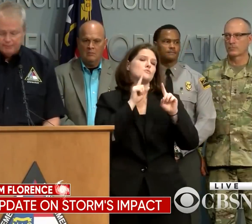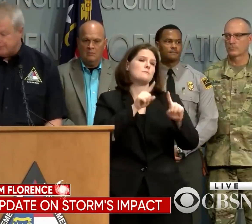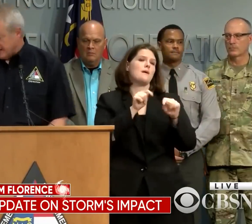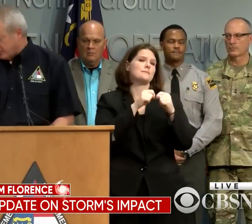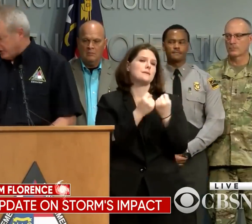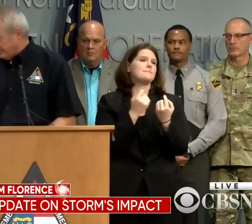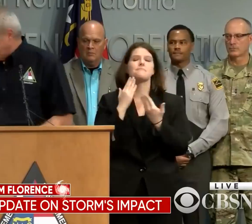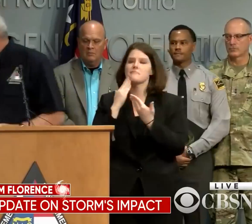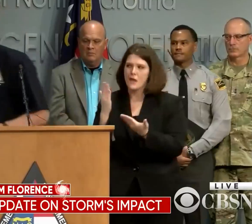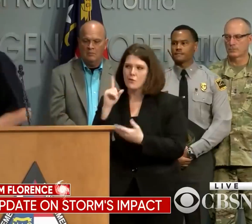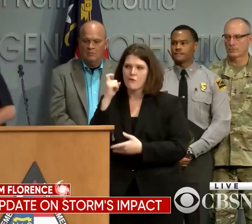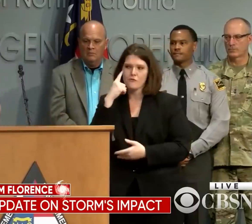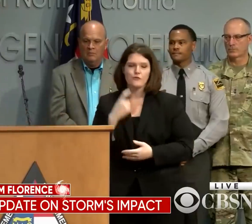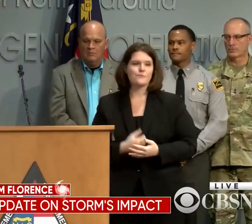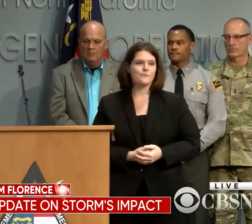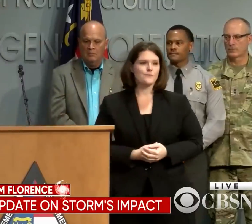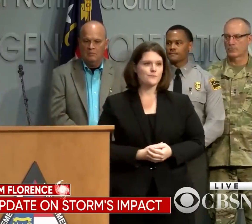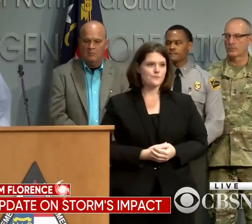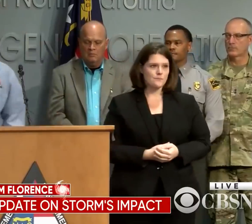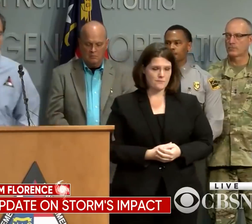Response Team. Thank you, Governor.